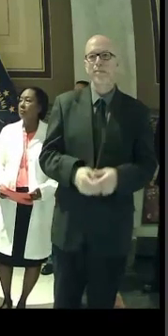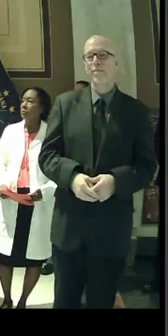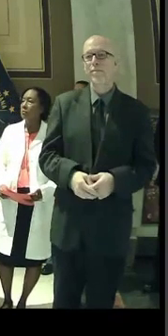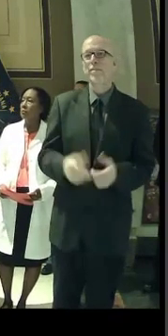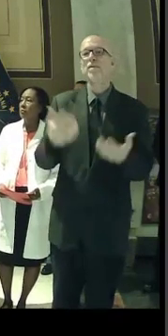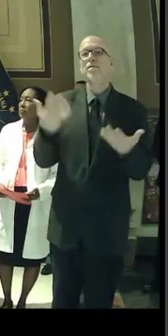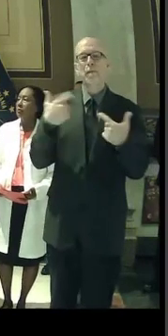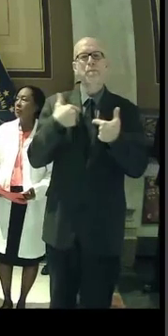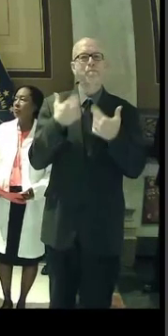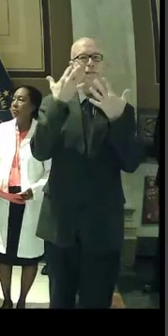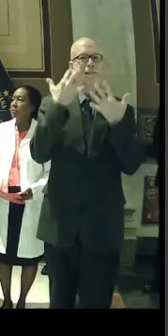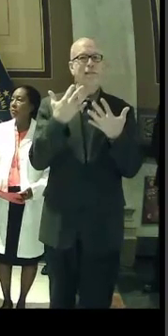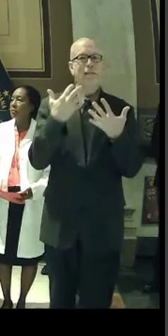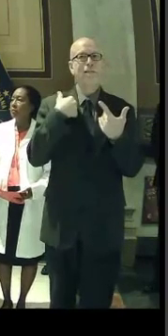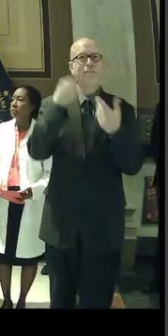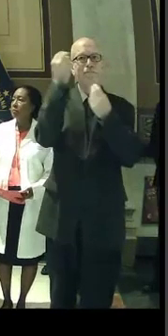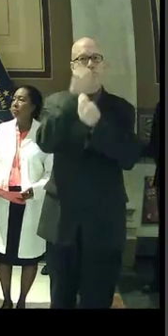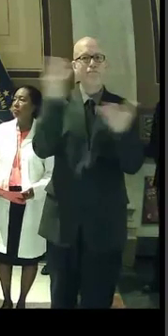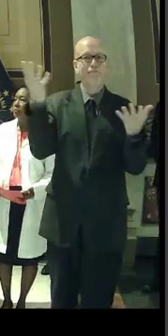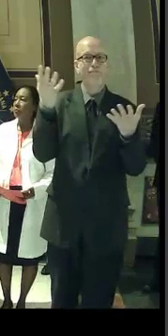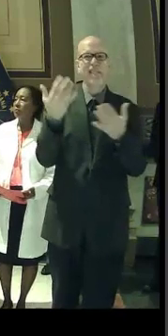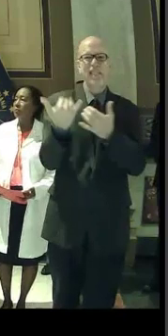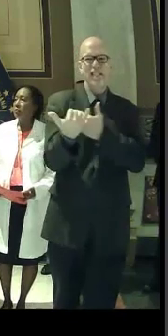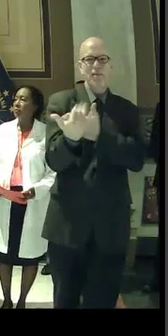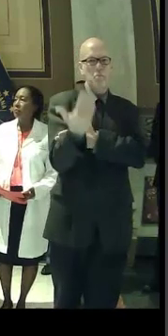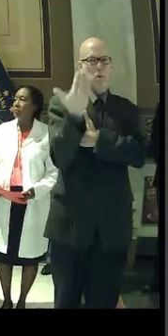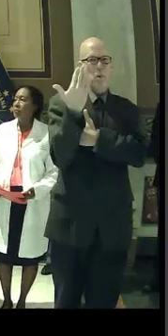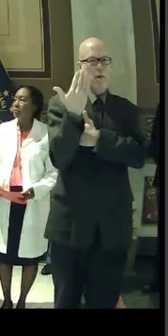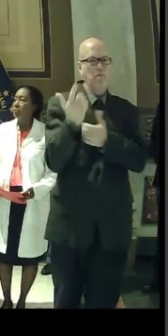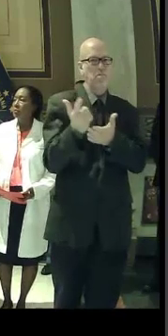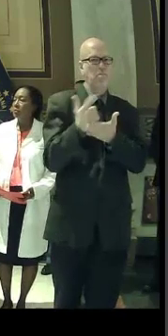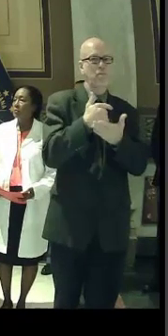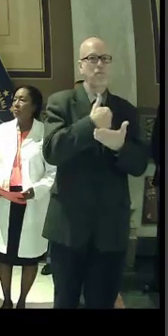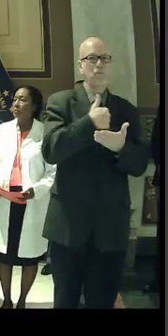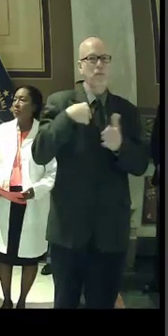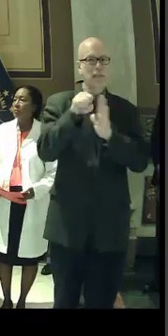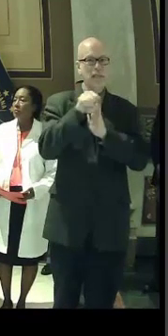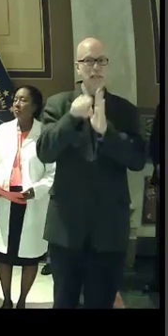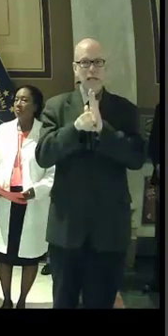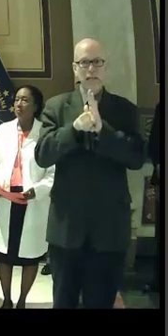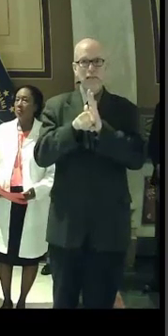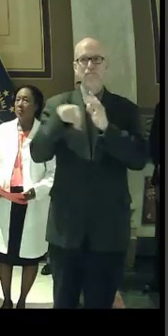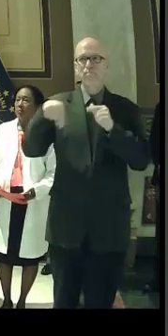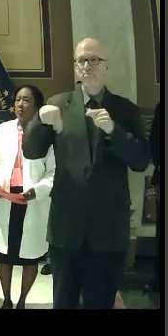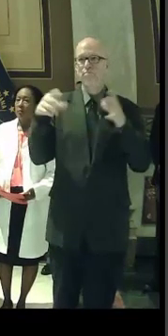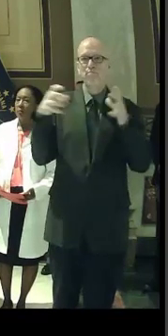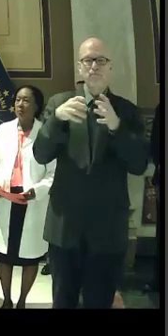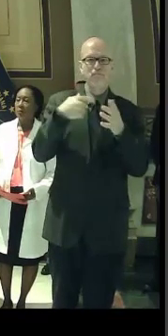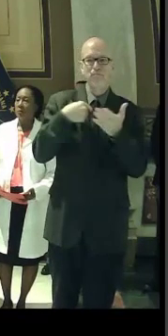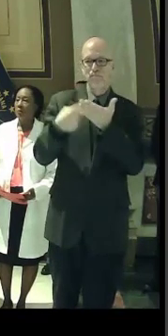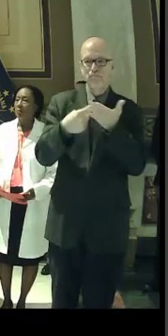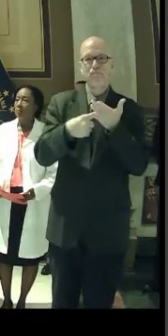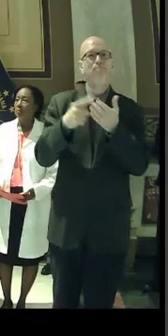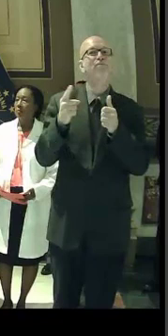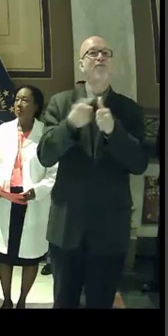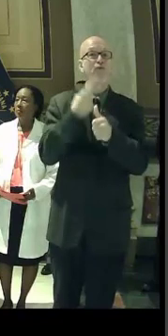So it saddens me to announce that as of earlier this morning, we as a state have lost our first